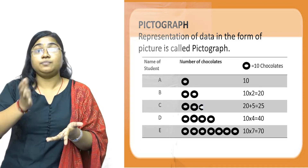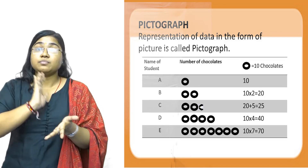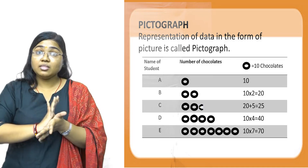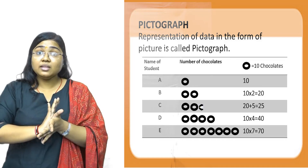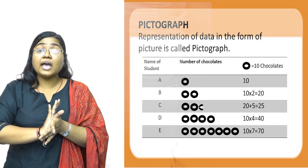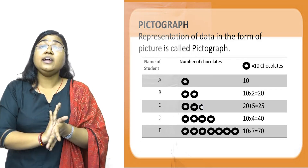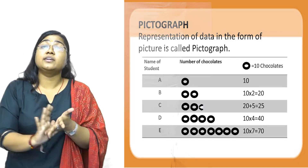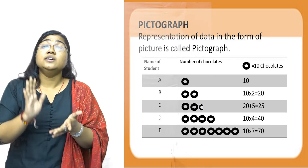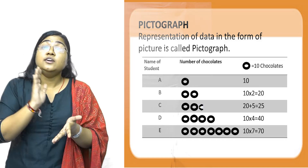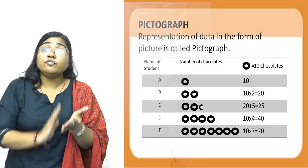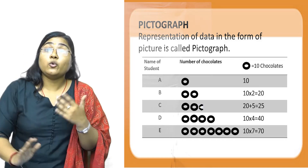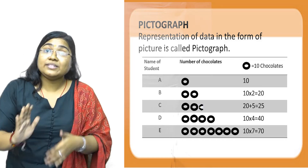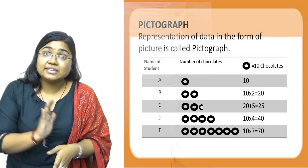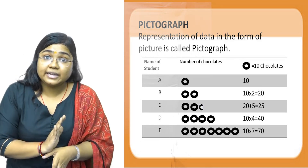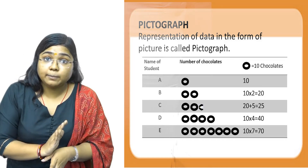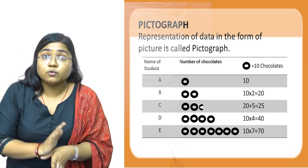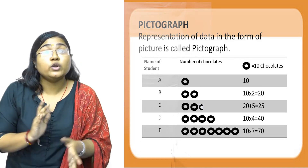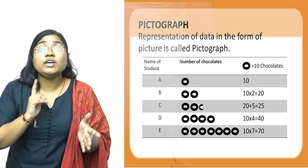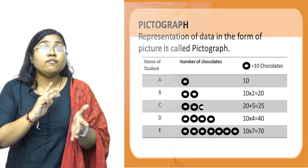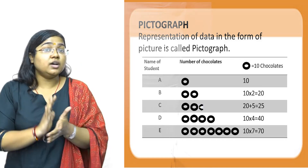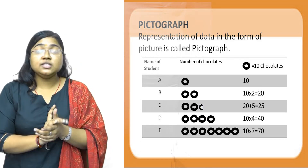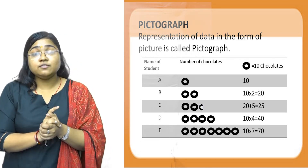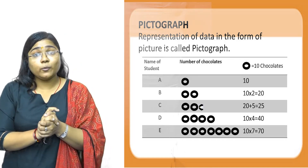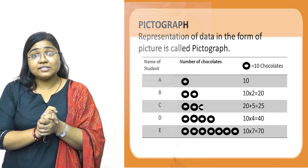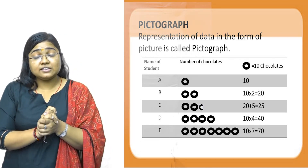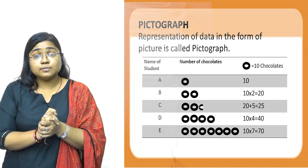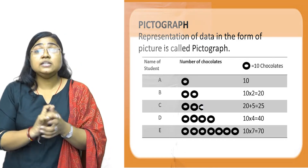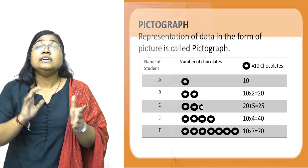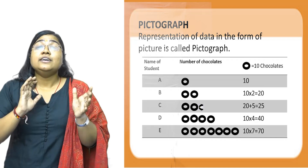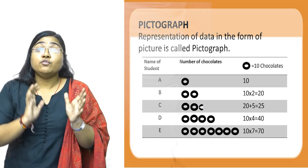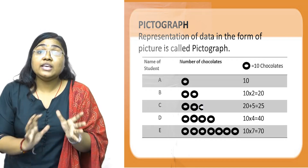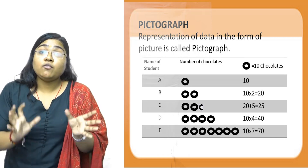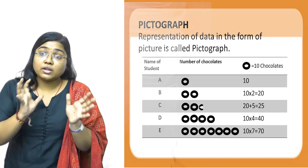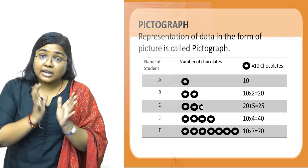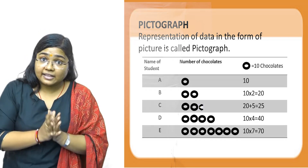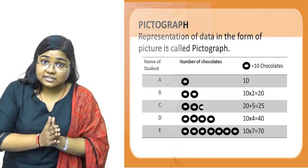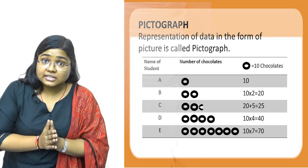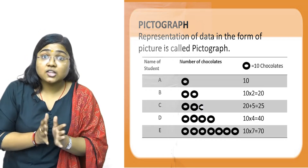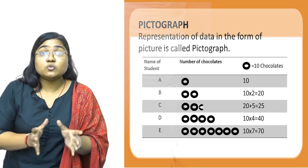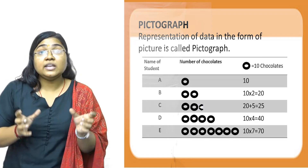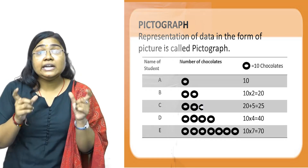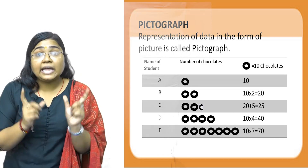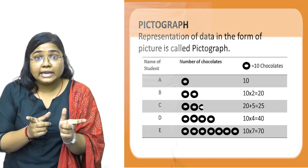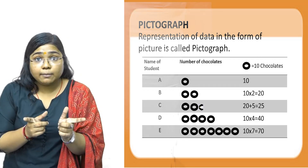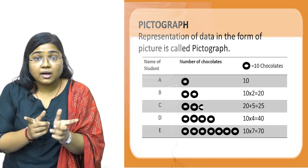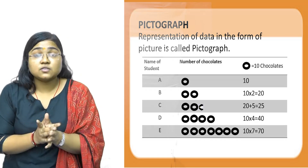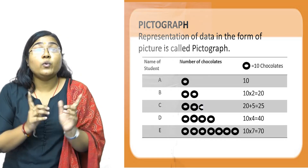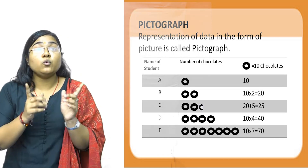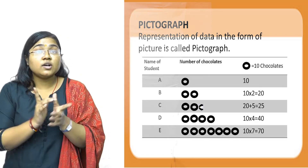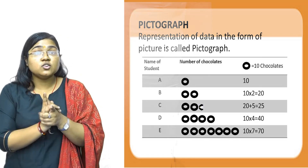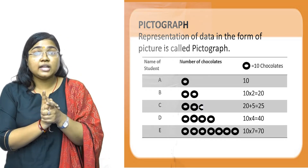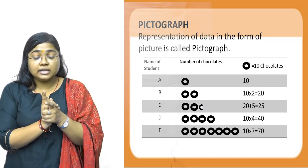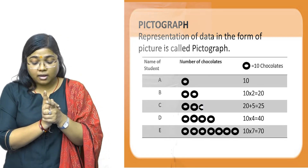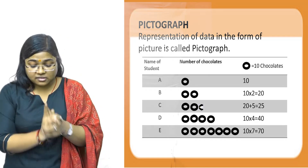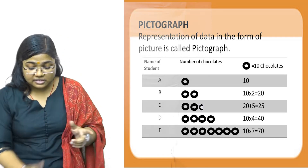data, and frequency table. What we have done in the frequency table, we have organized data using tally marks.